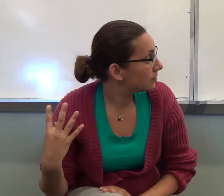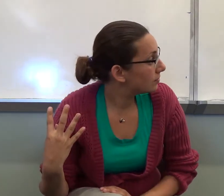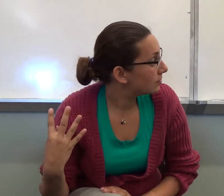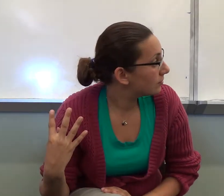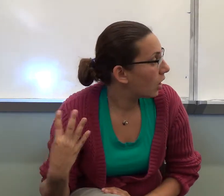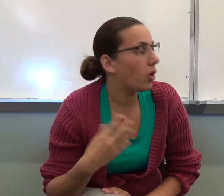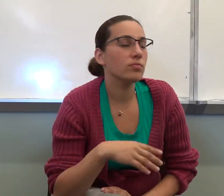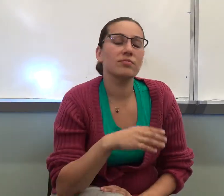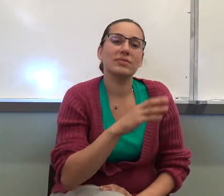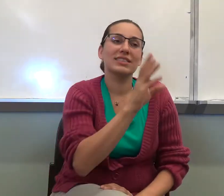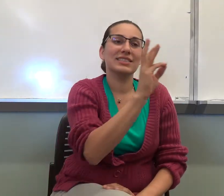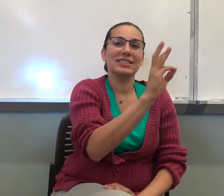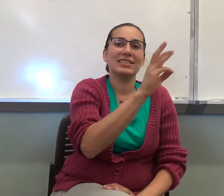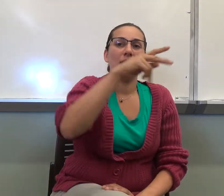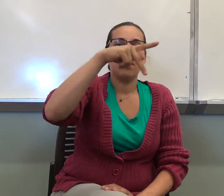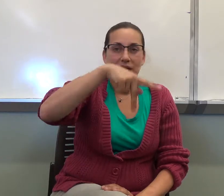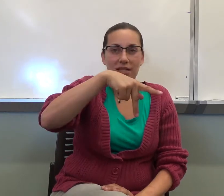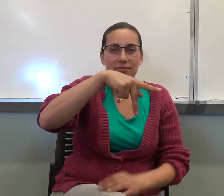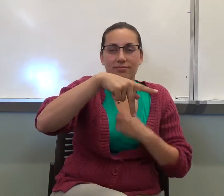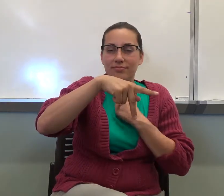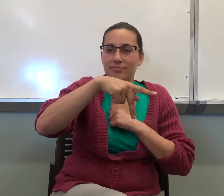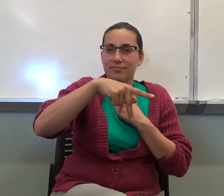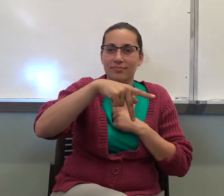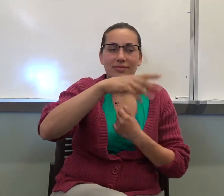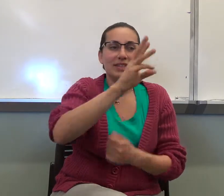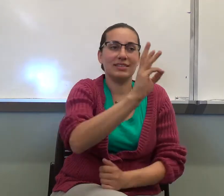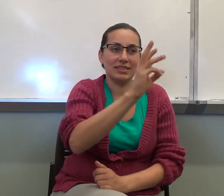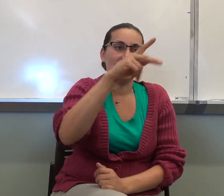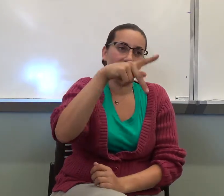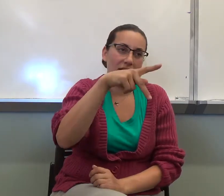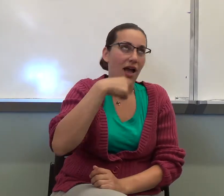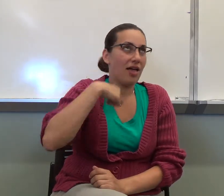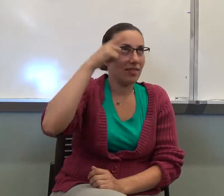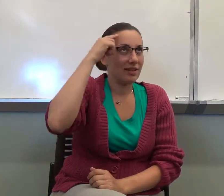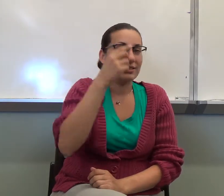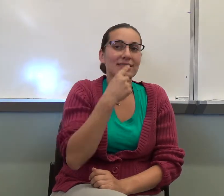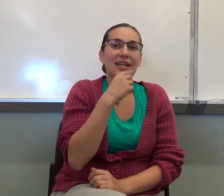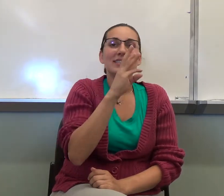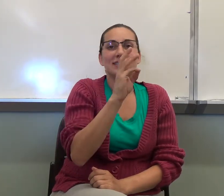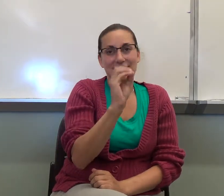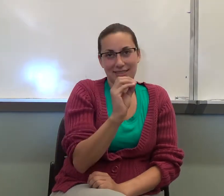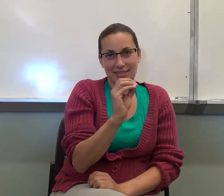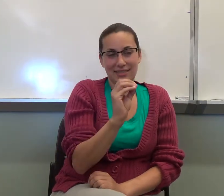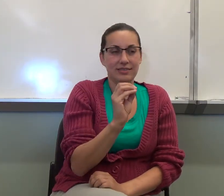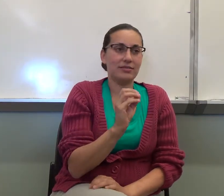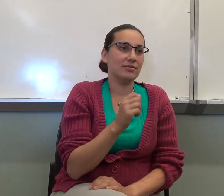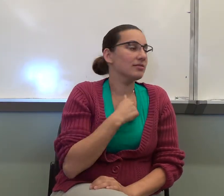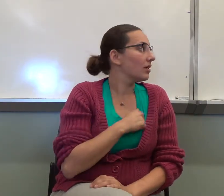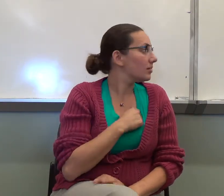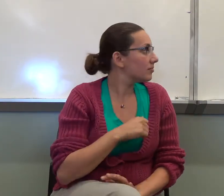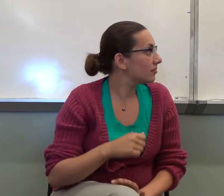1/4. Okay, the fact that we've got fractions doesn't change a thing. We still go ahead and do our distribution.